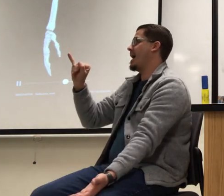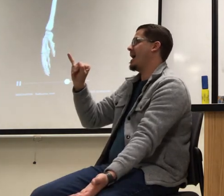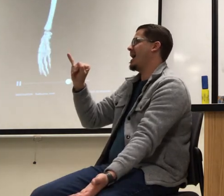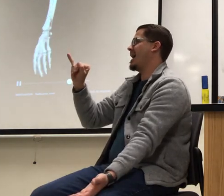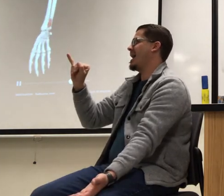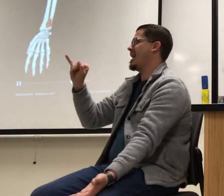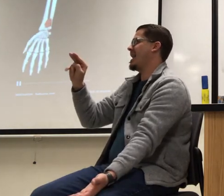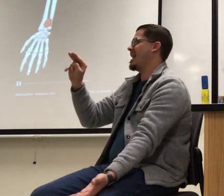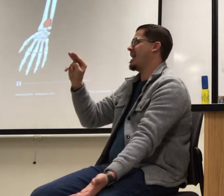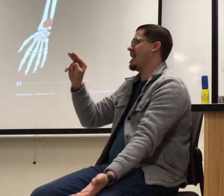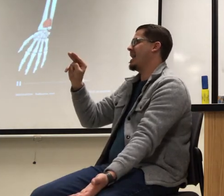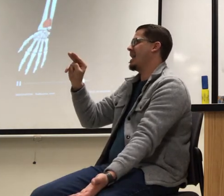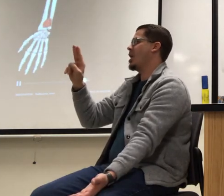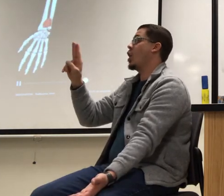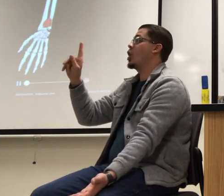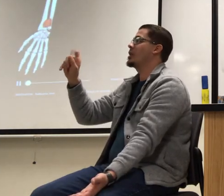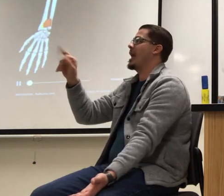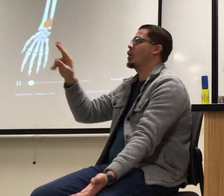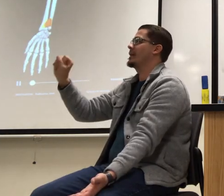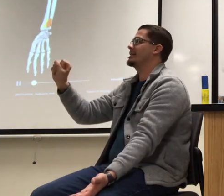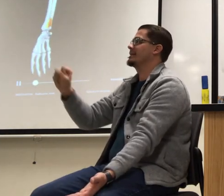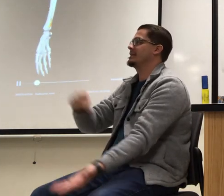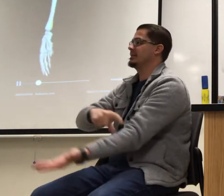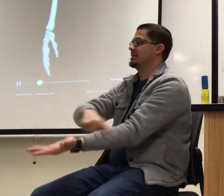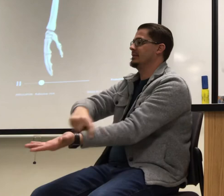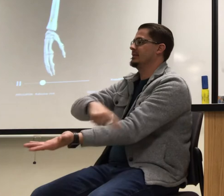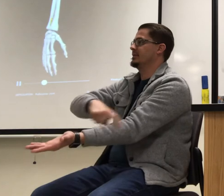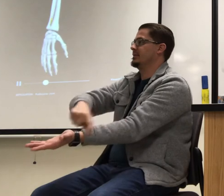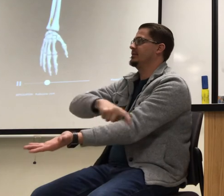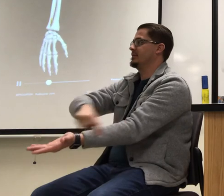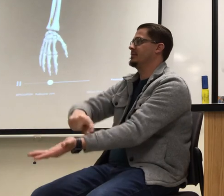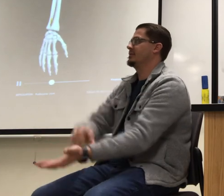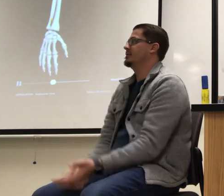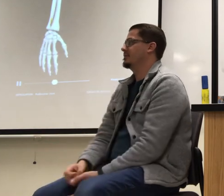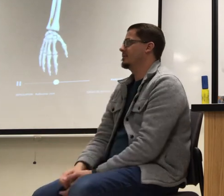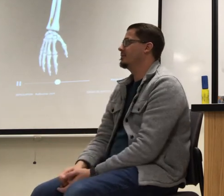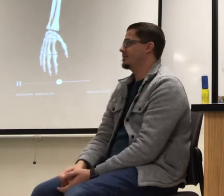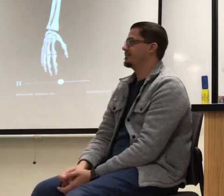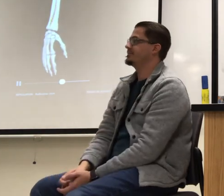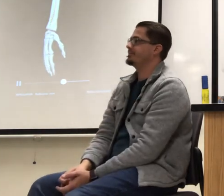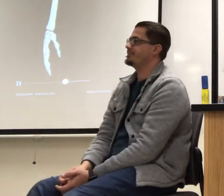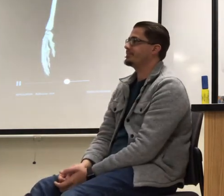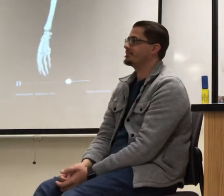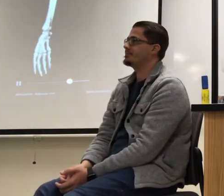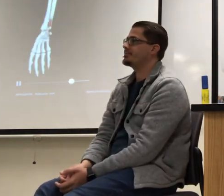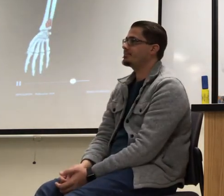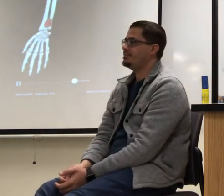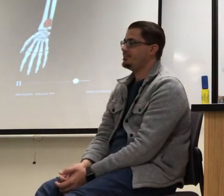Thank you.